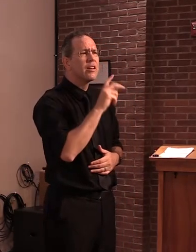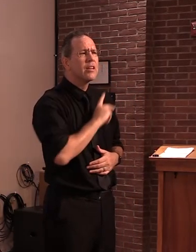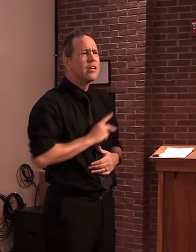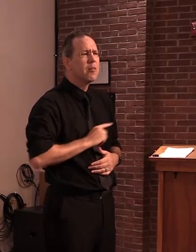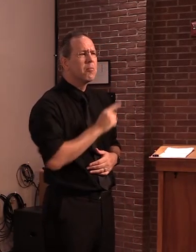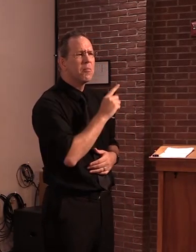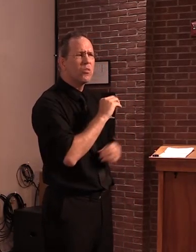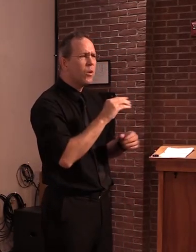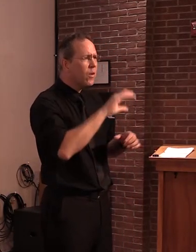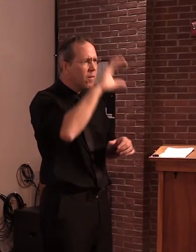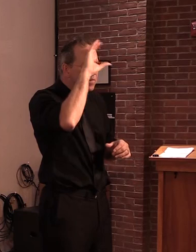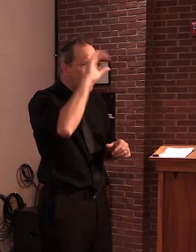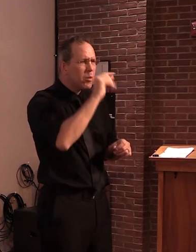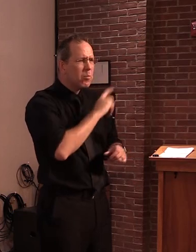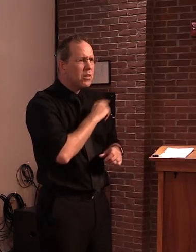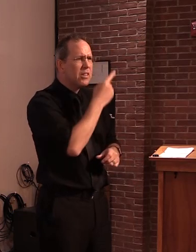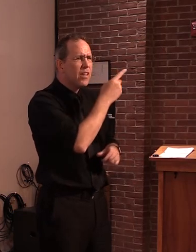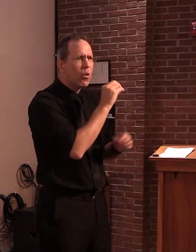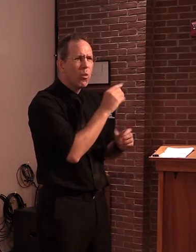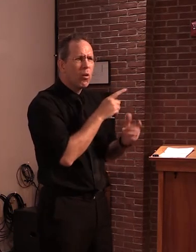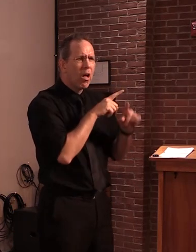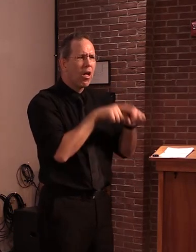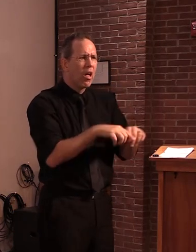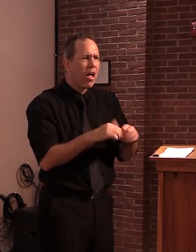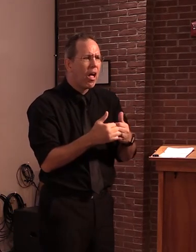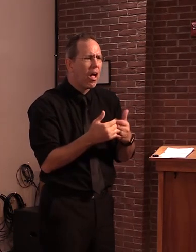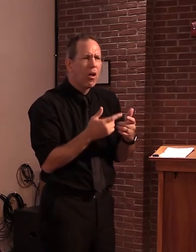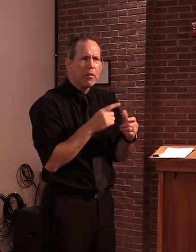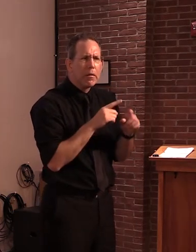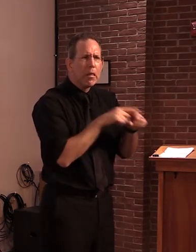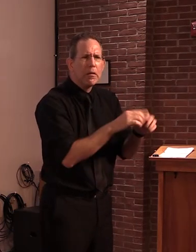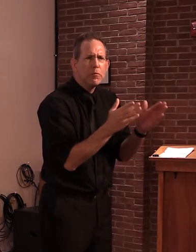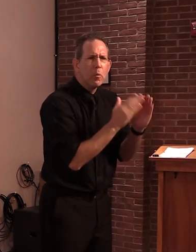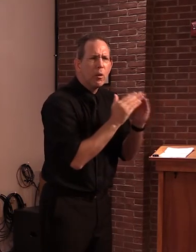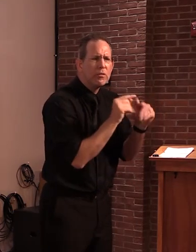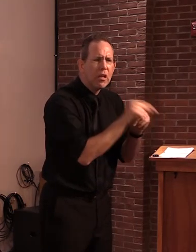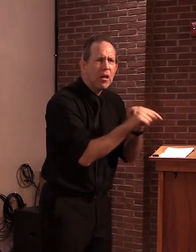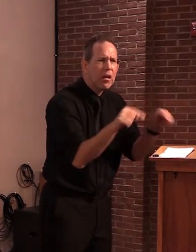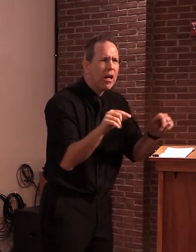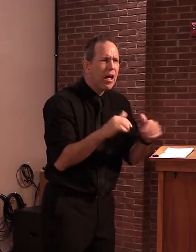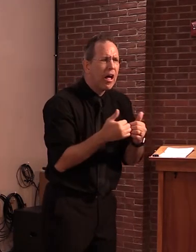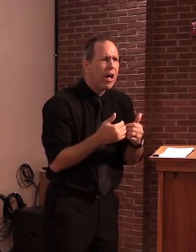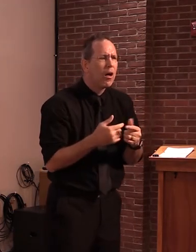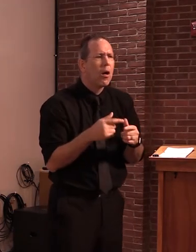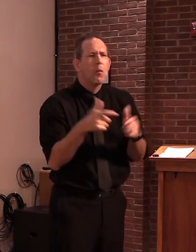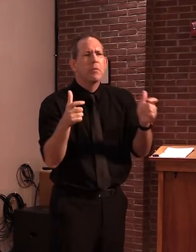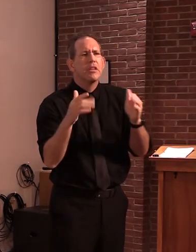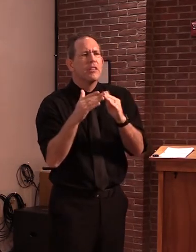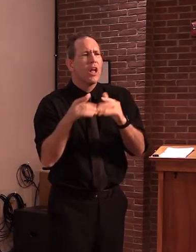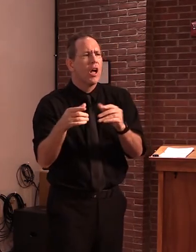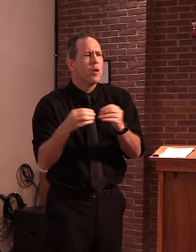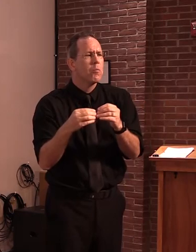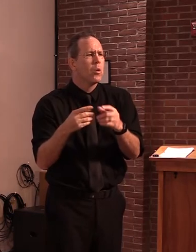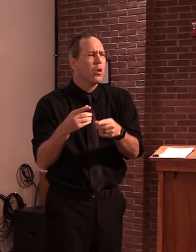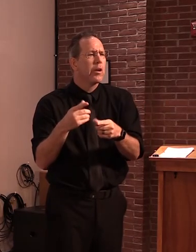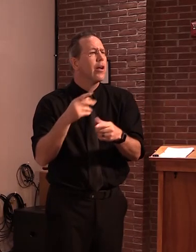Coventry, depends mostly on Newport. So would it be Newport that would distribute the mask to Coventry or